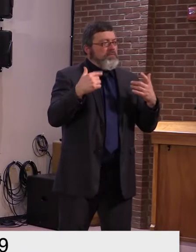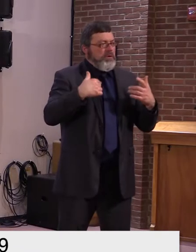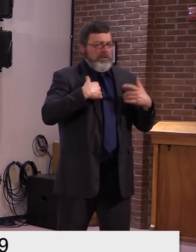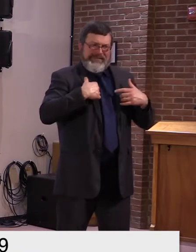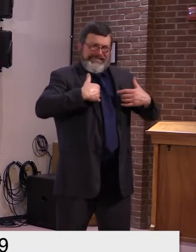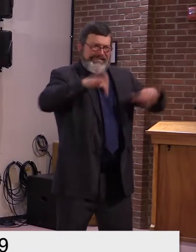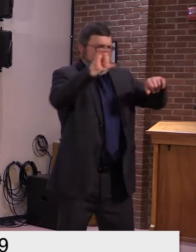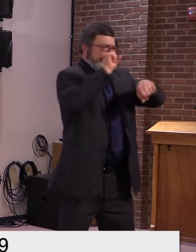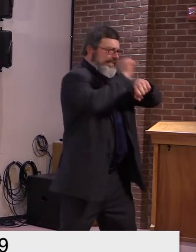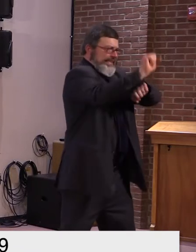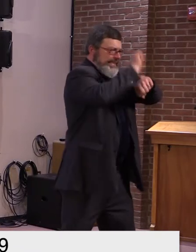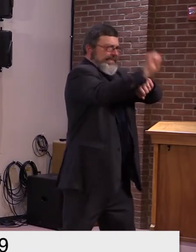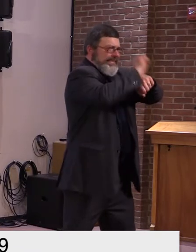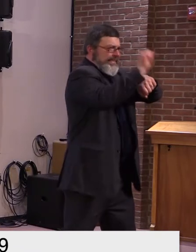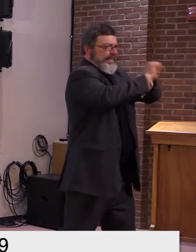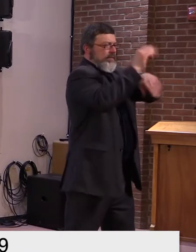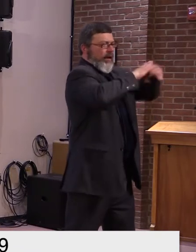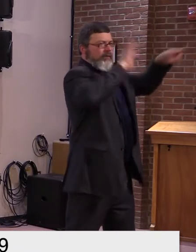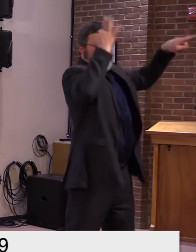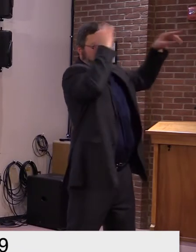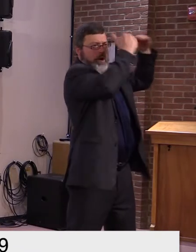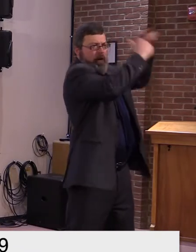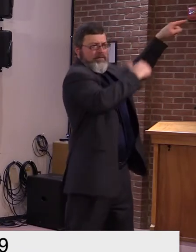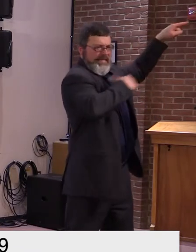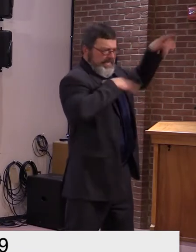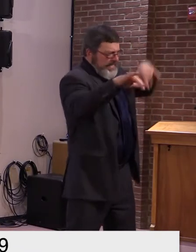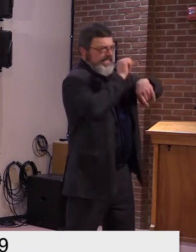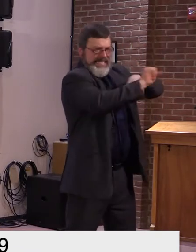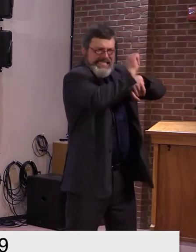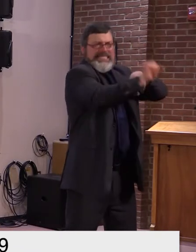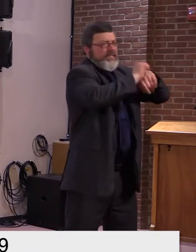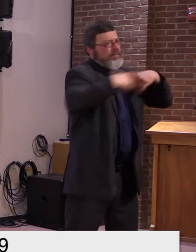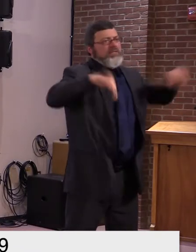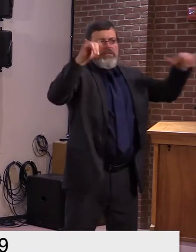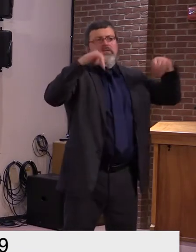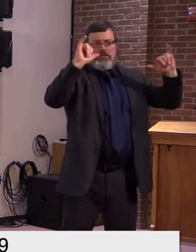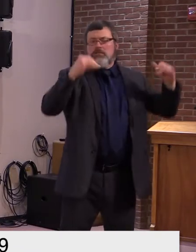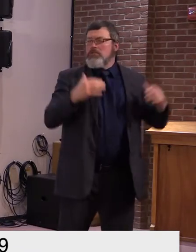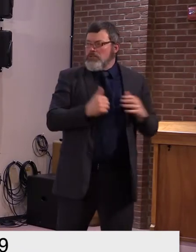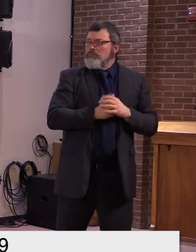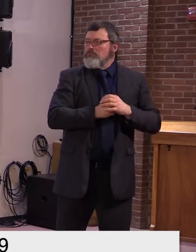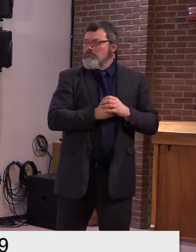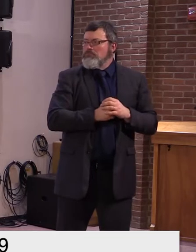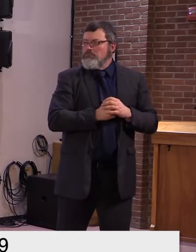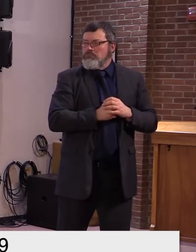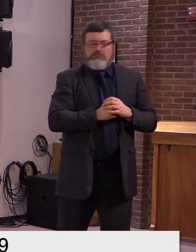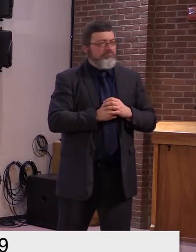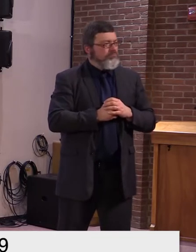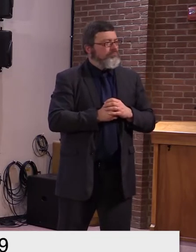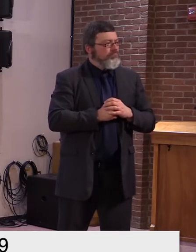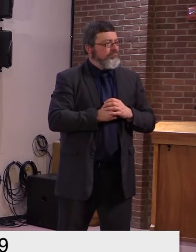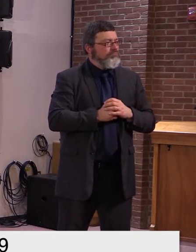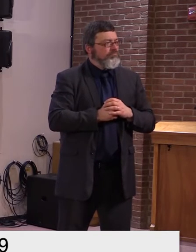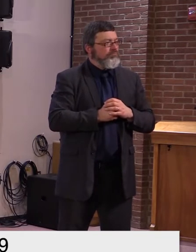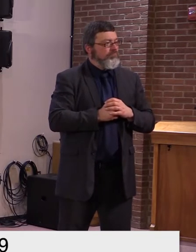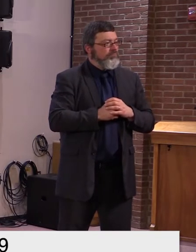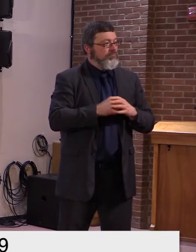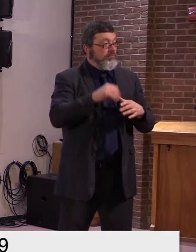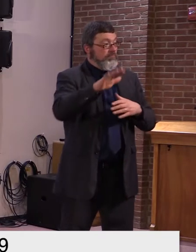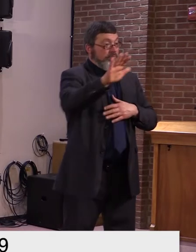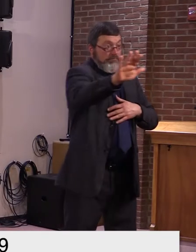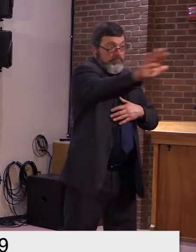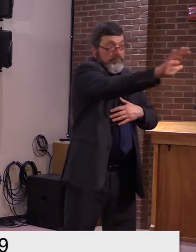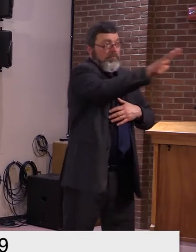play a leadership role in that. I would say that the letters that you sent with some of your fellow governors